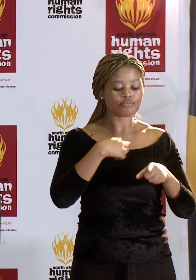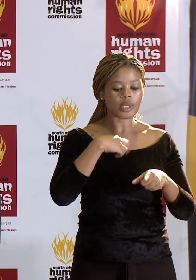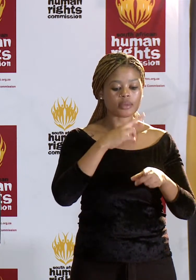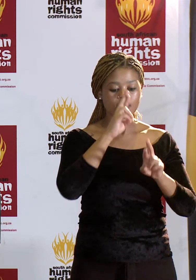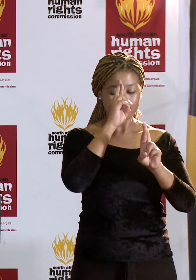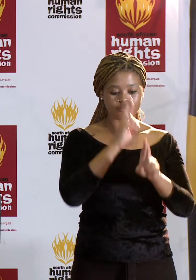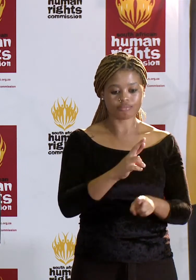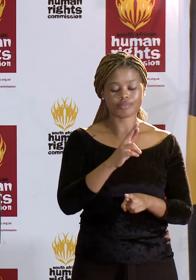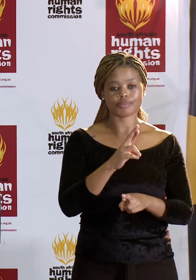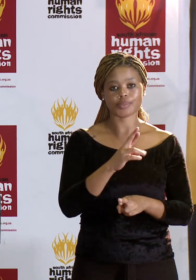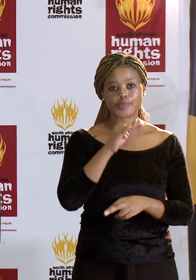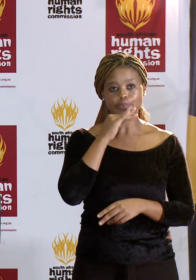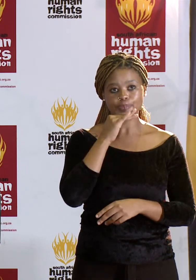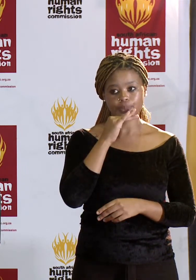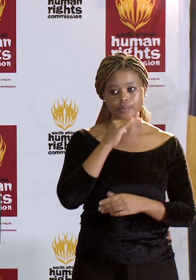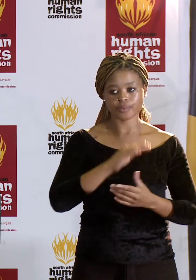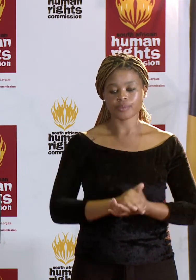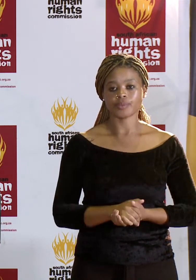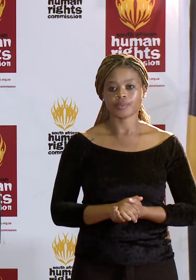expecting of them.